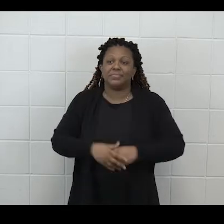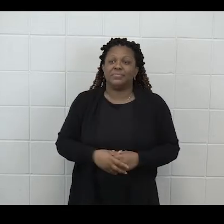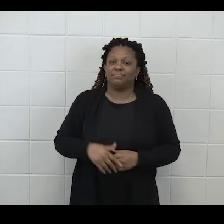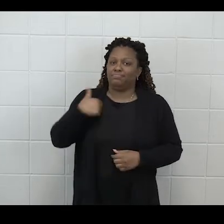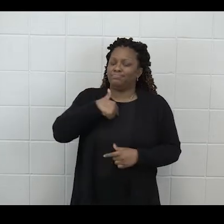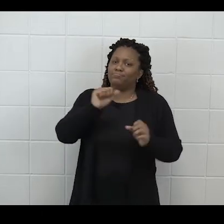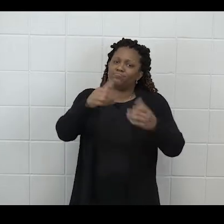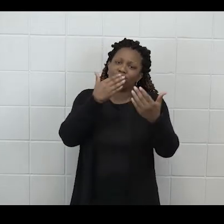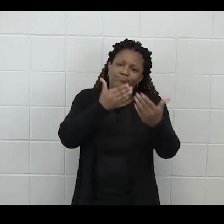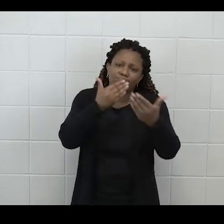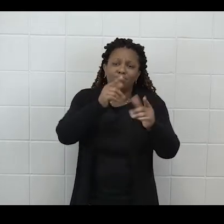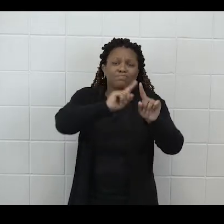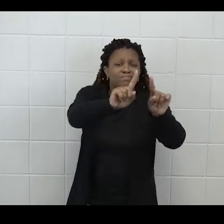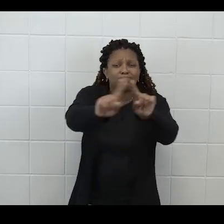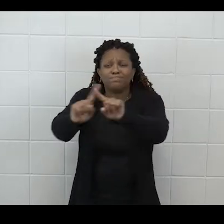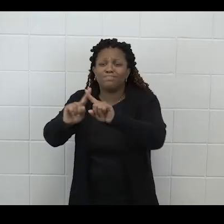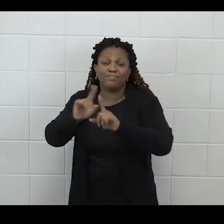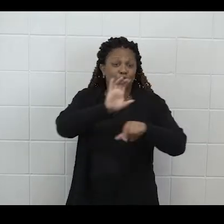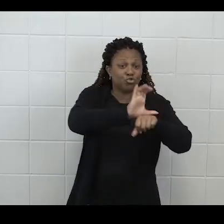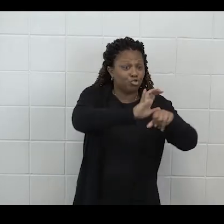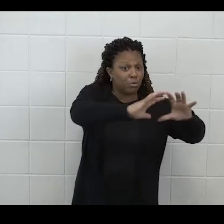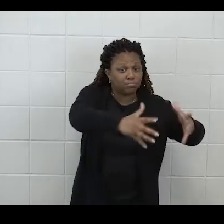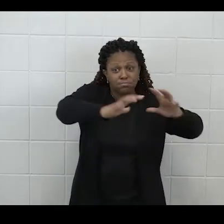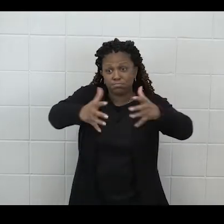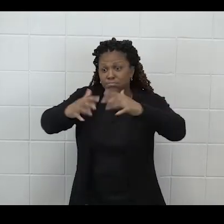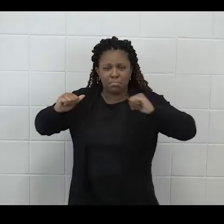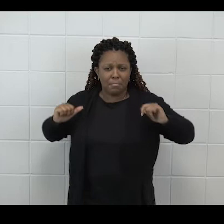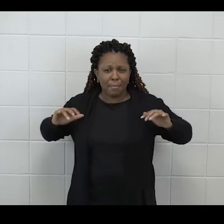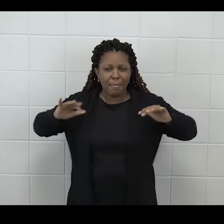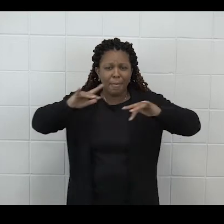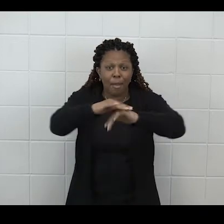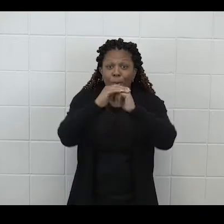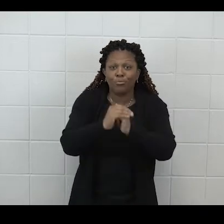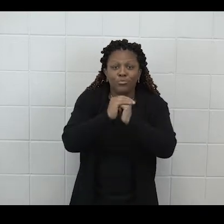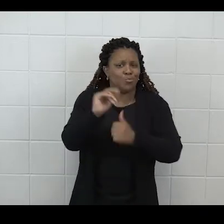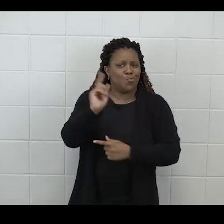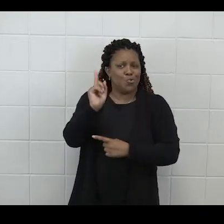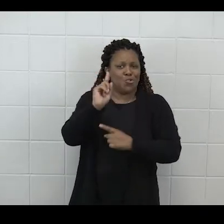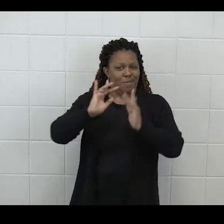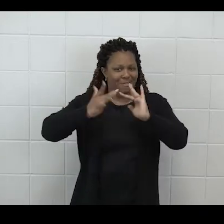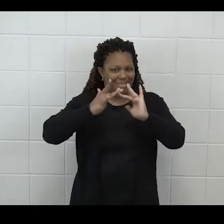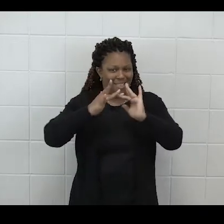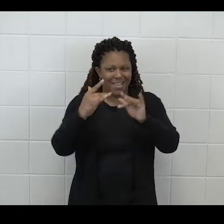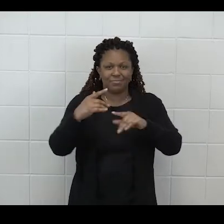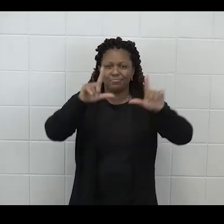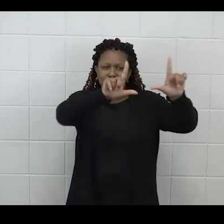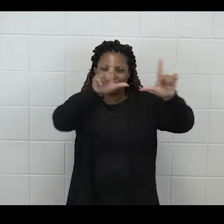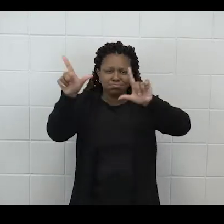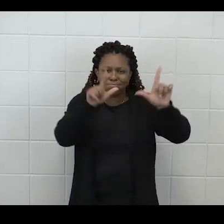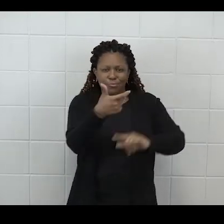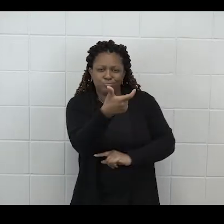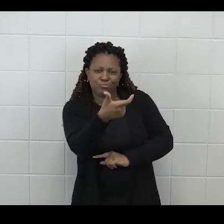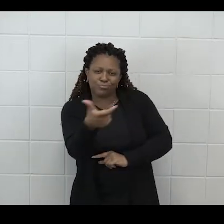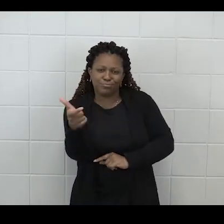ministries have been gathering this past year for worship online. Our hope today is to provide a